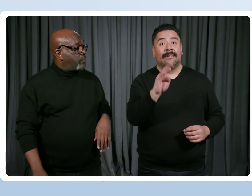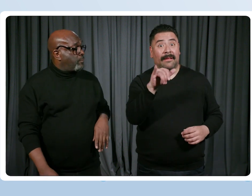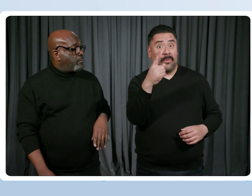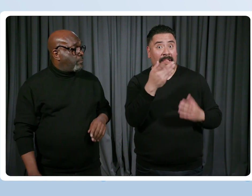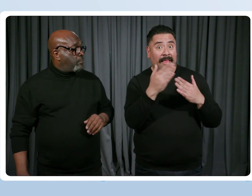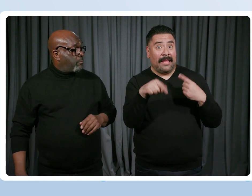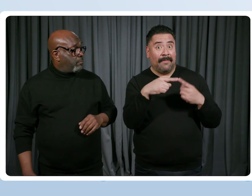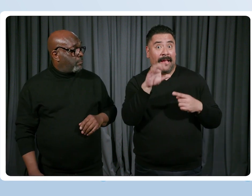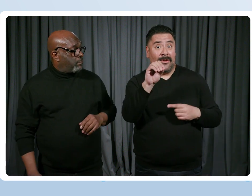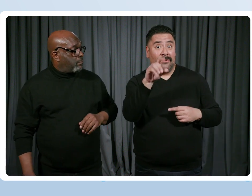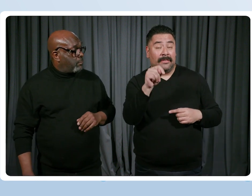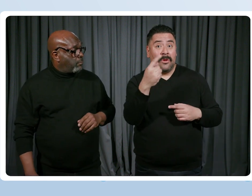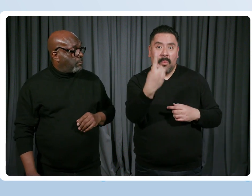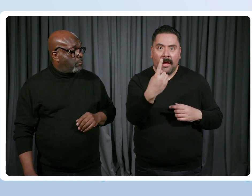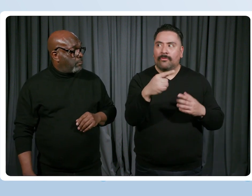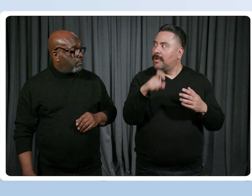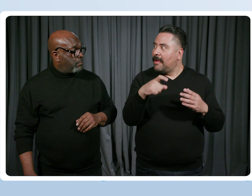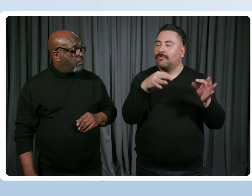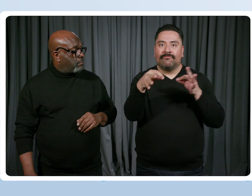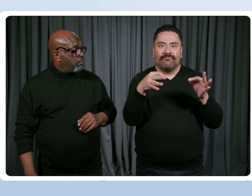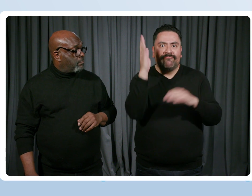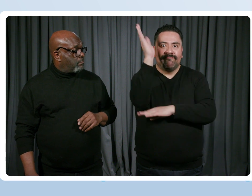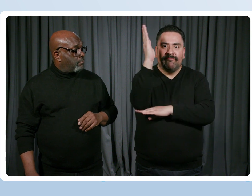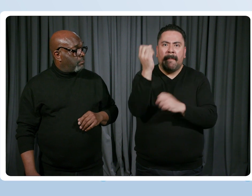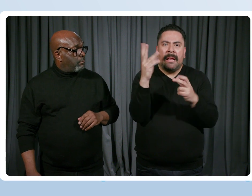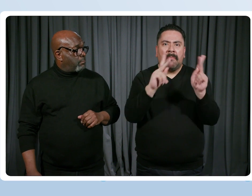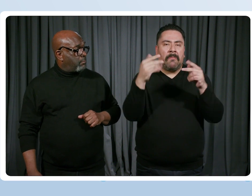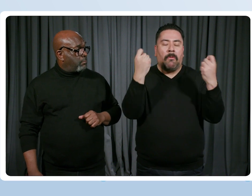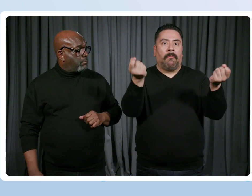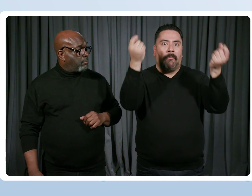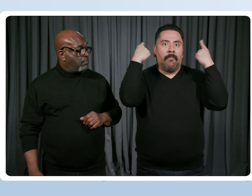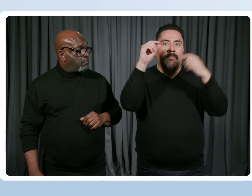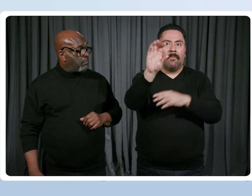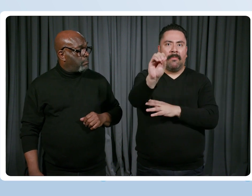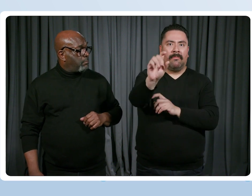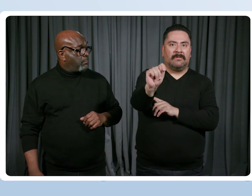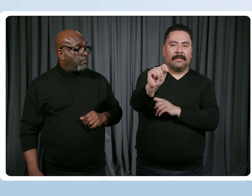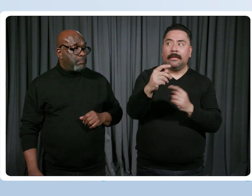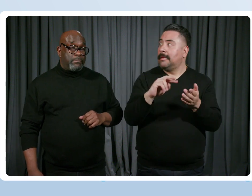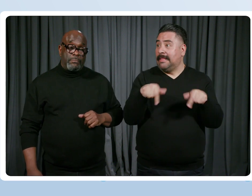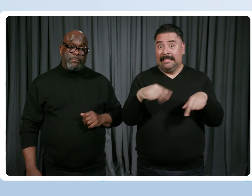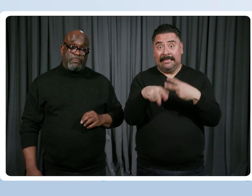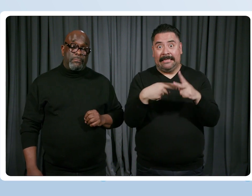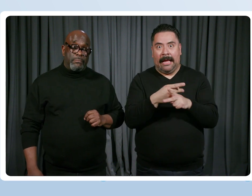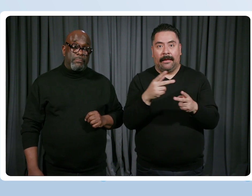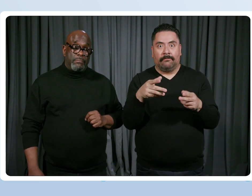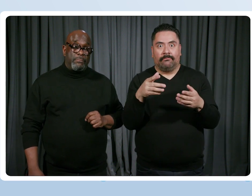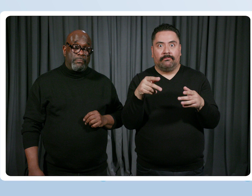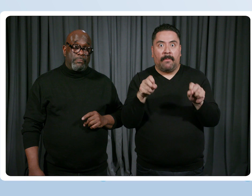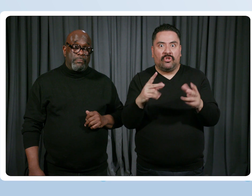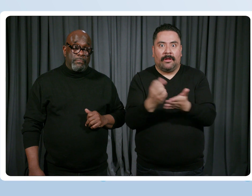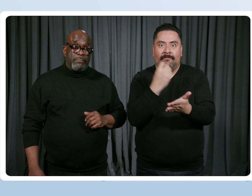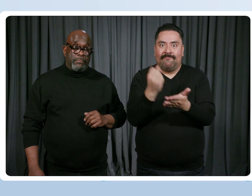Month is, again, talking about it. A lot of people don't know what occupational therapy is, and so opportunities like this are great to promote the